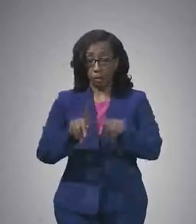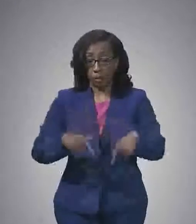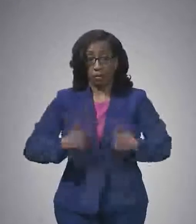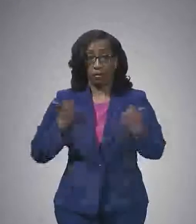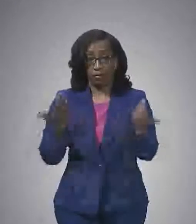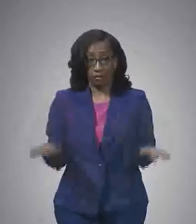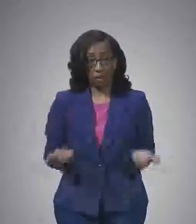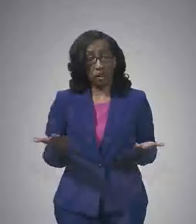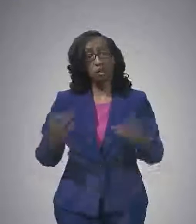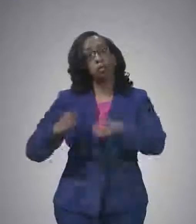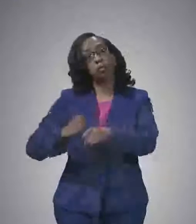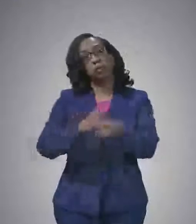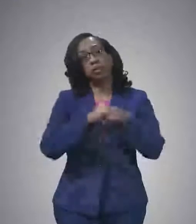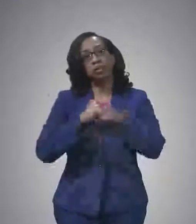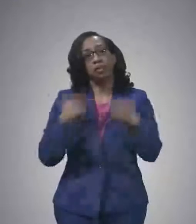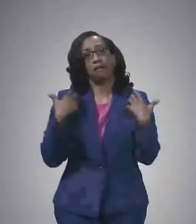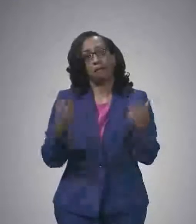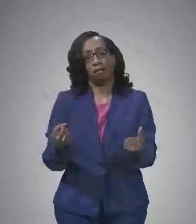Shelby County.